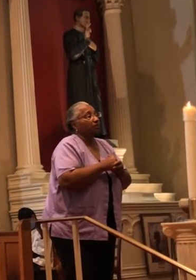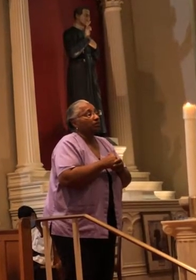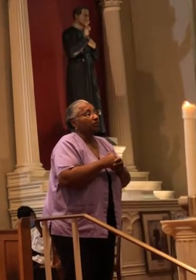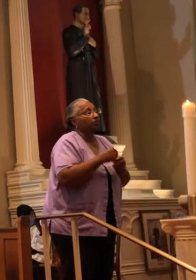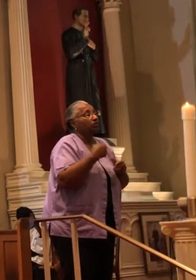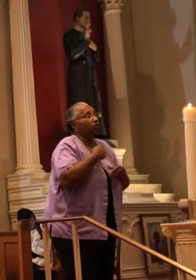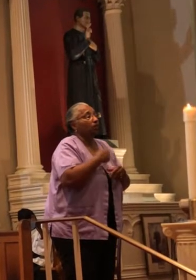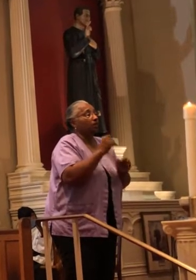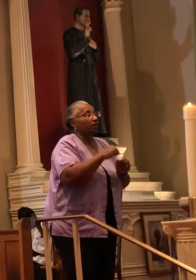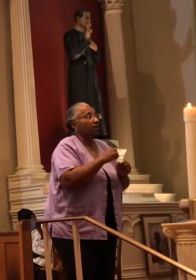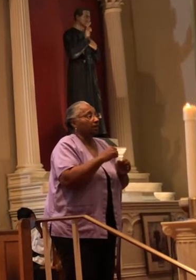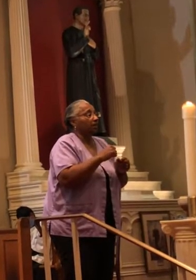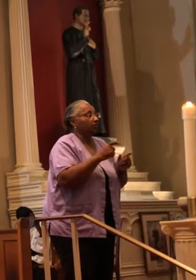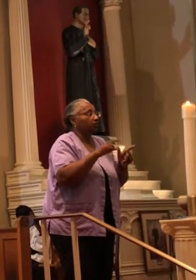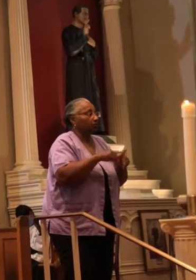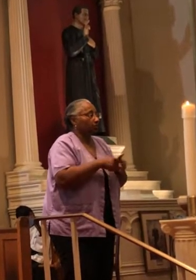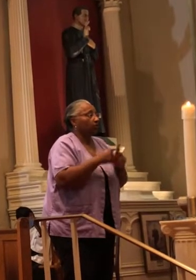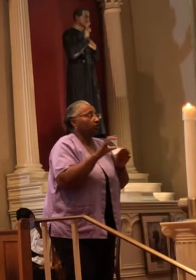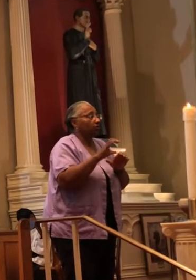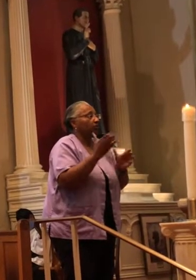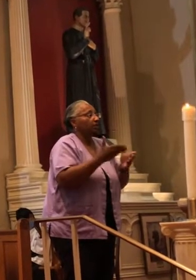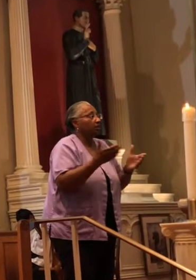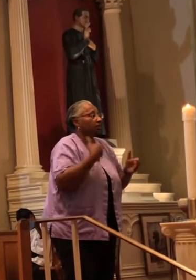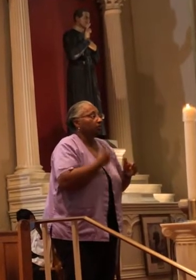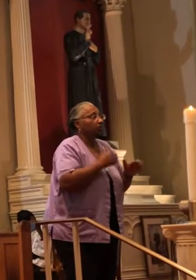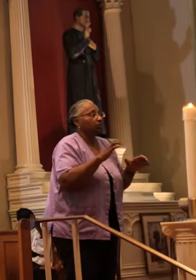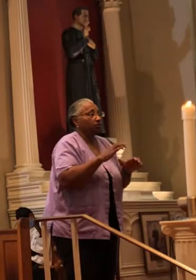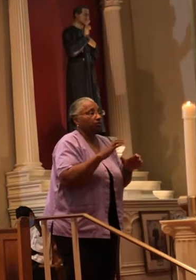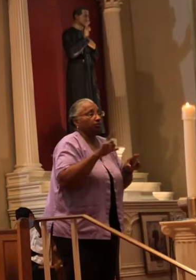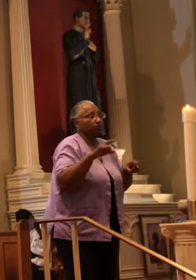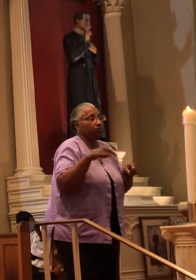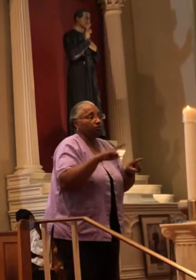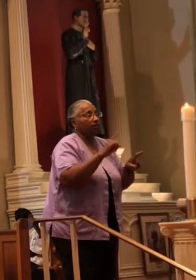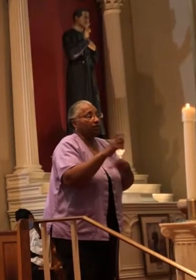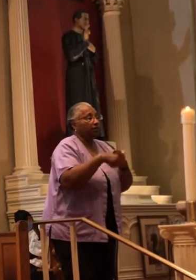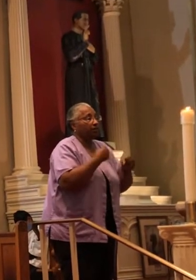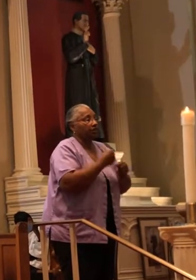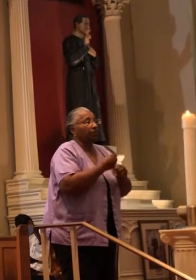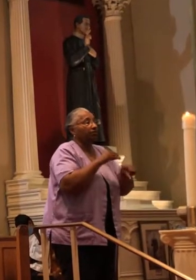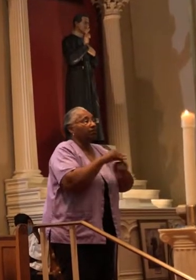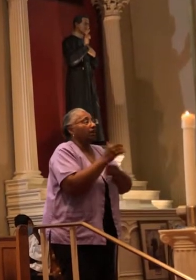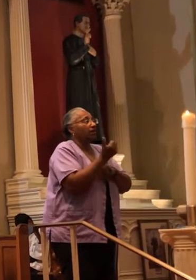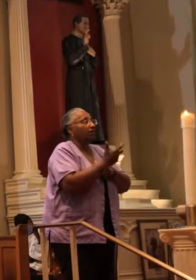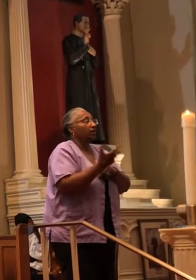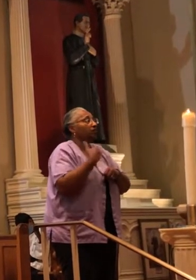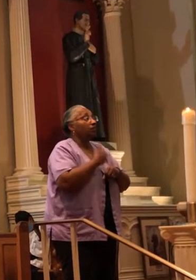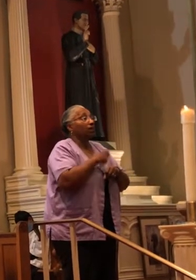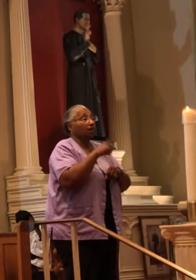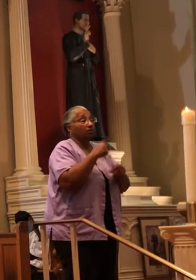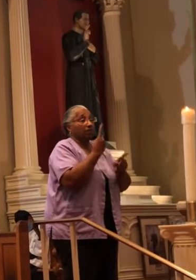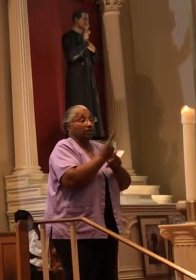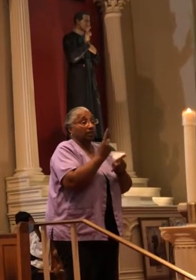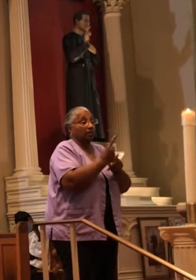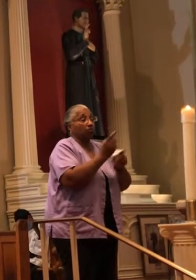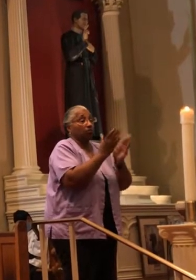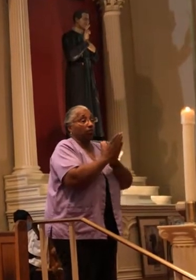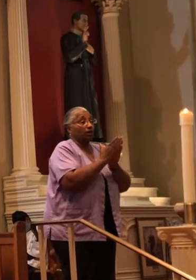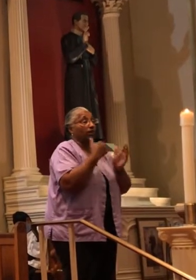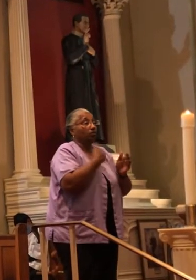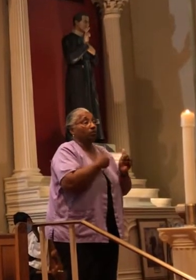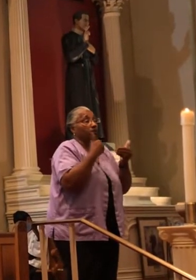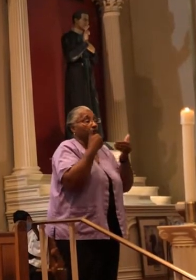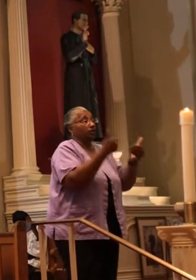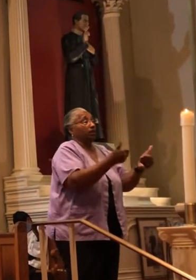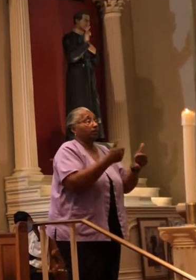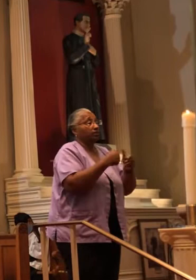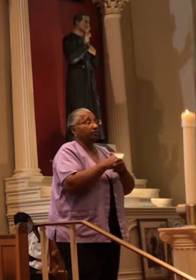reincorporate all the things that we do throughout the year. It's affected everything, so we have to keep praying that as we move